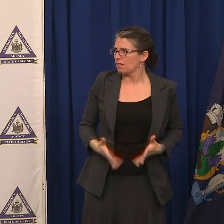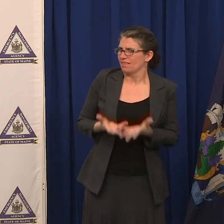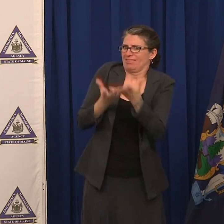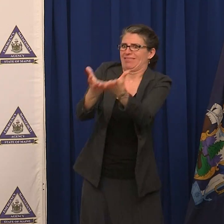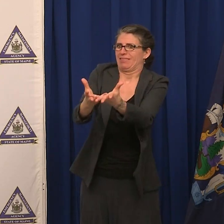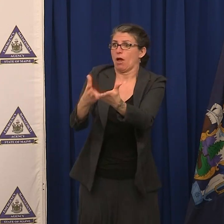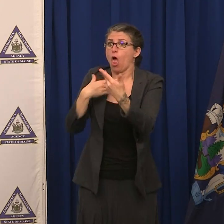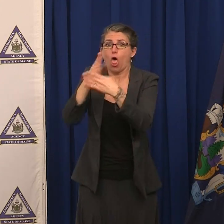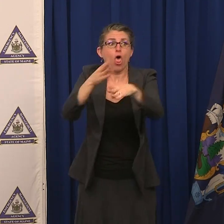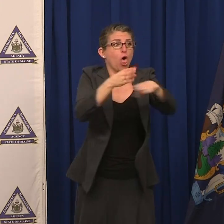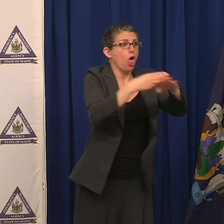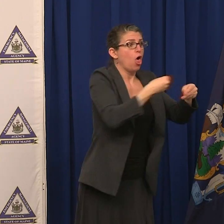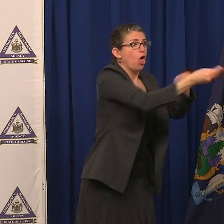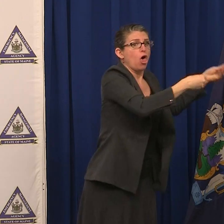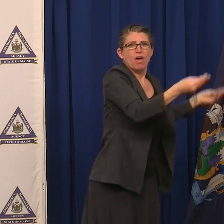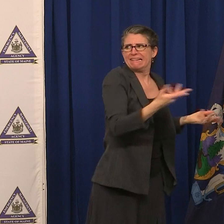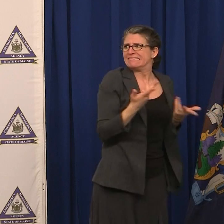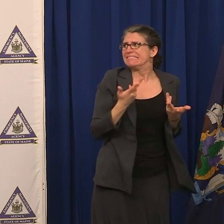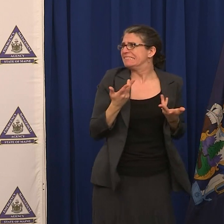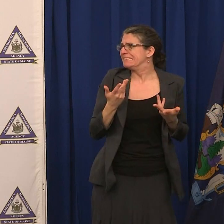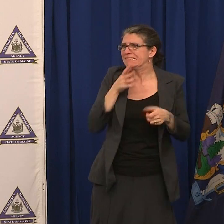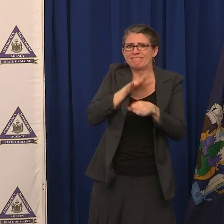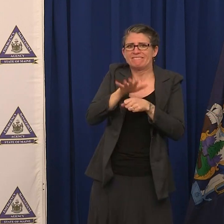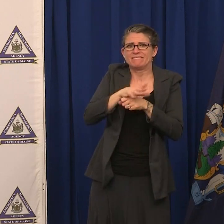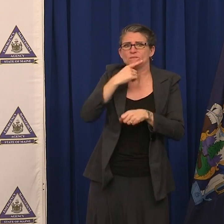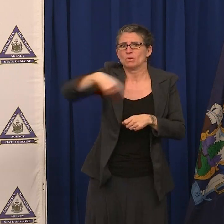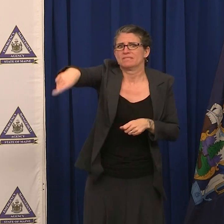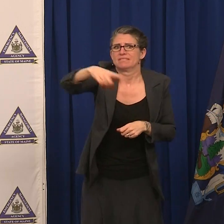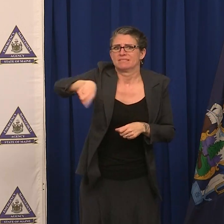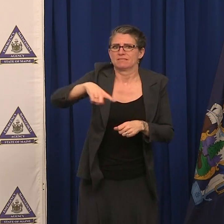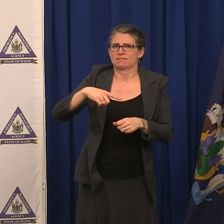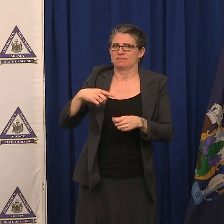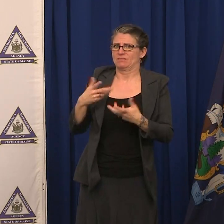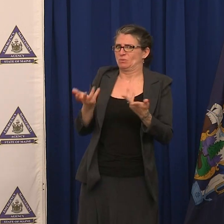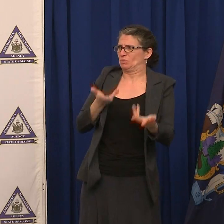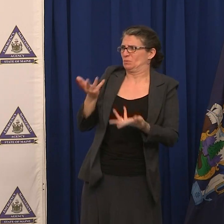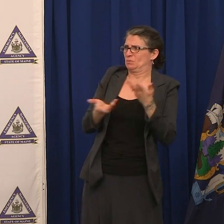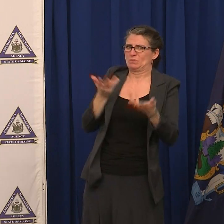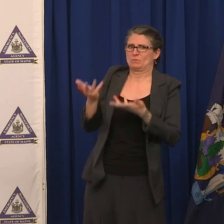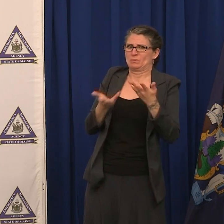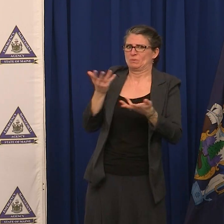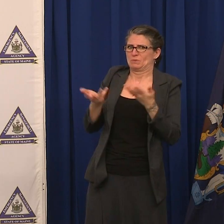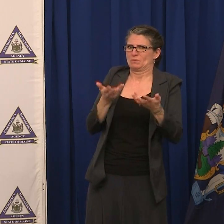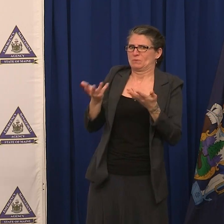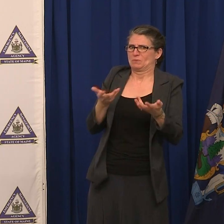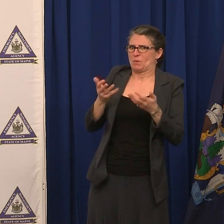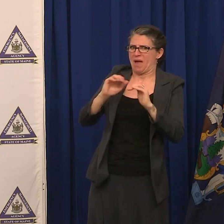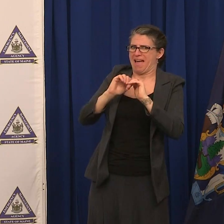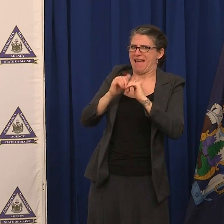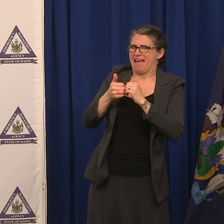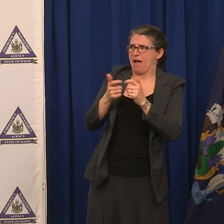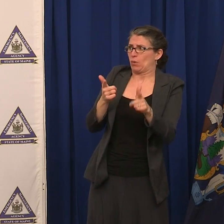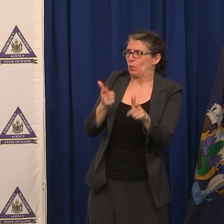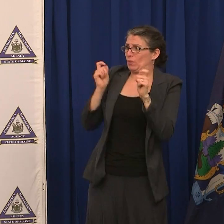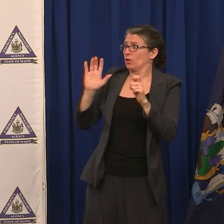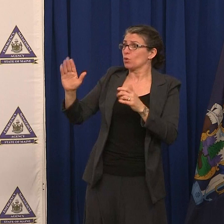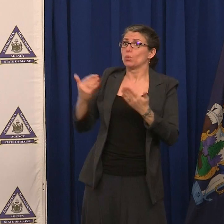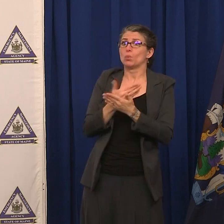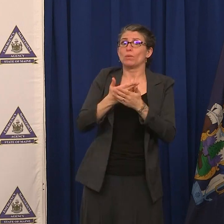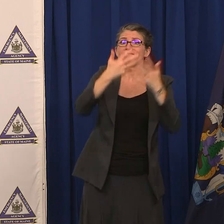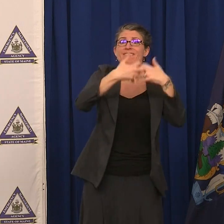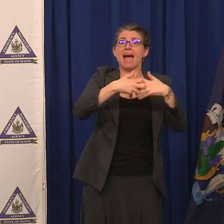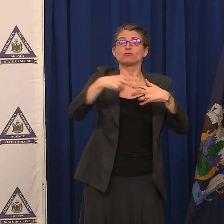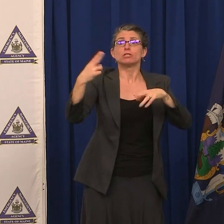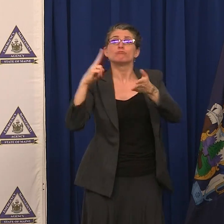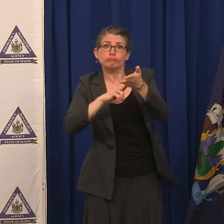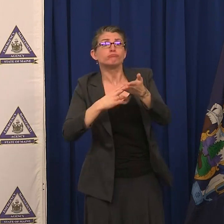avenues here, but unless those things come to fruition very quickly, it seems as though you may be looking at some additional steps